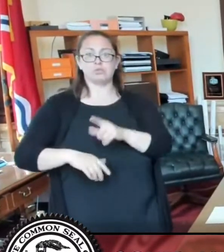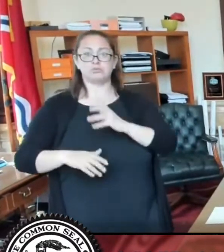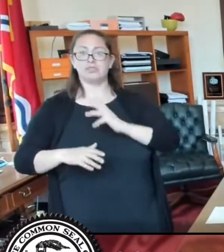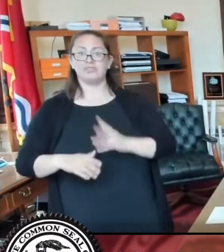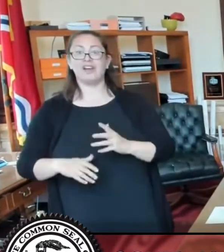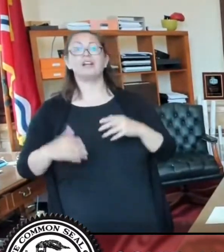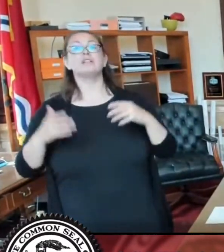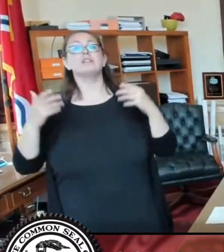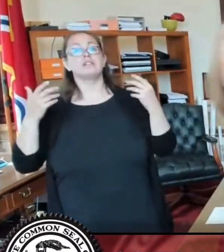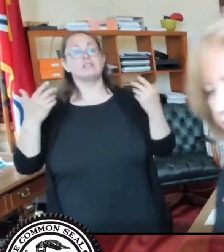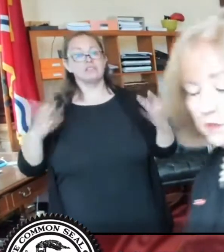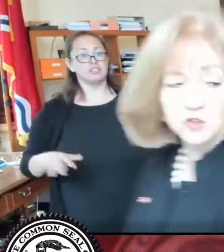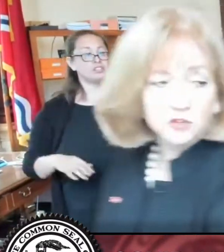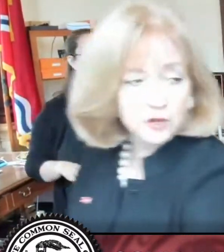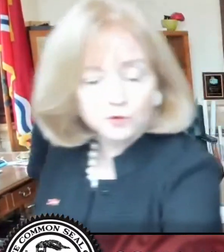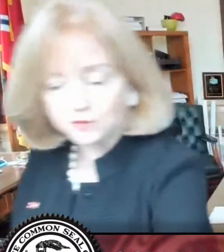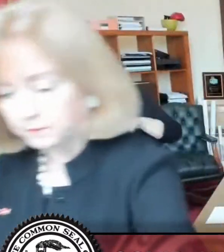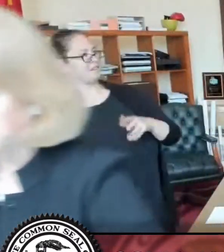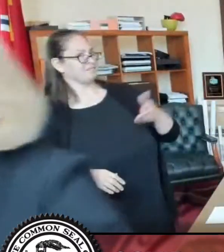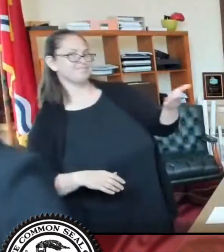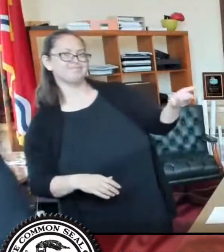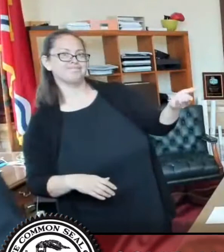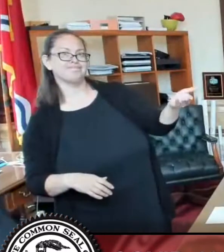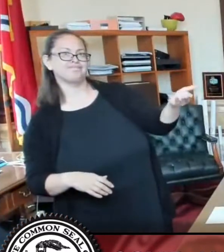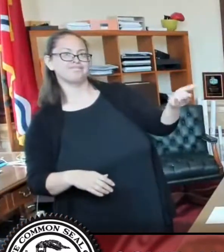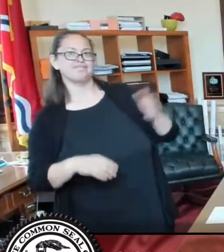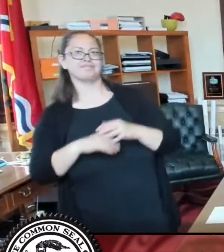we'll be back at you. Judge Edwards.